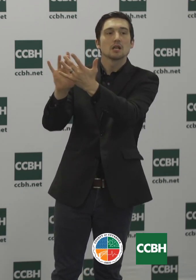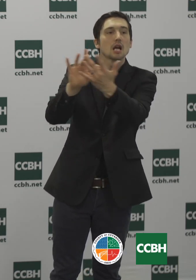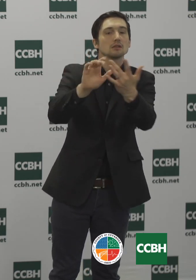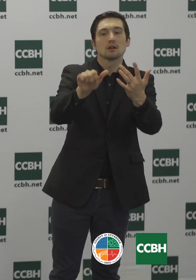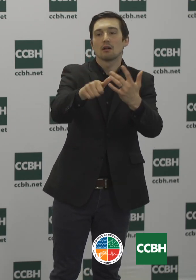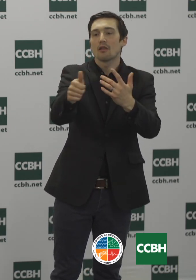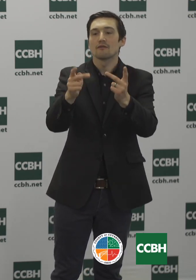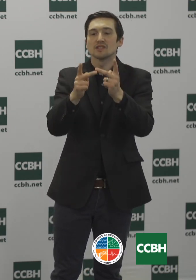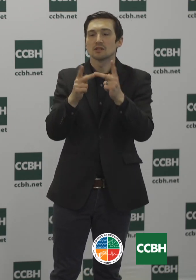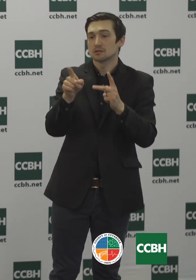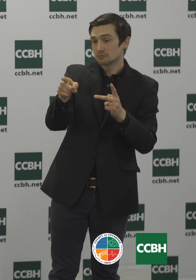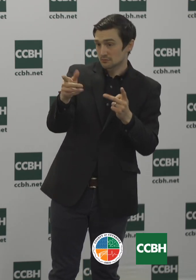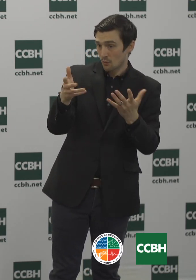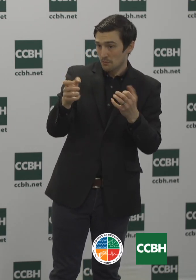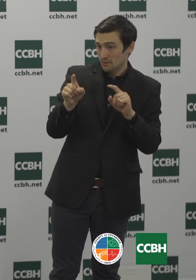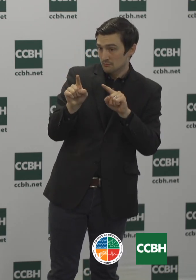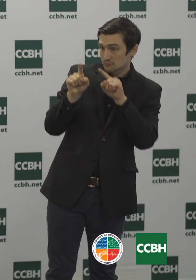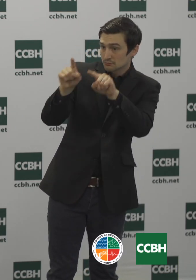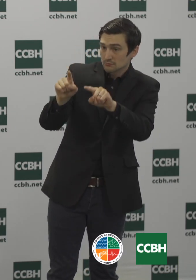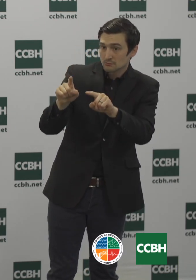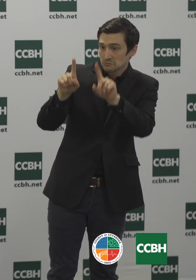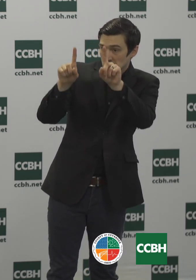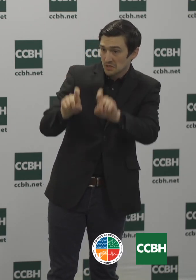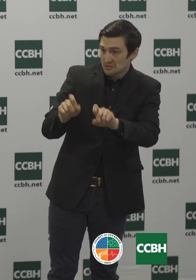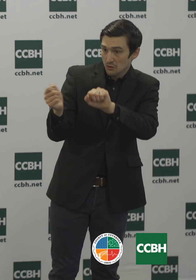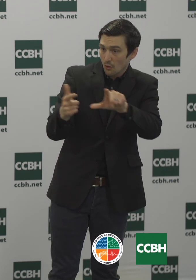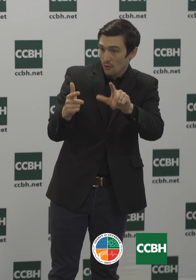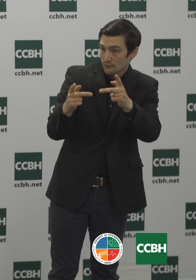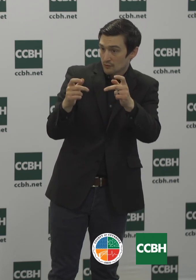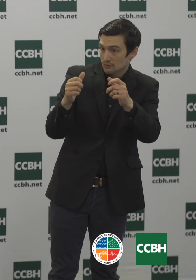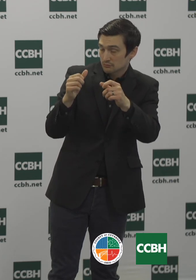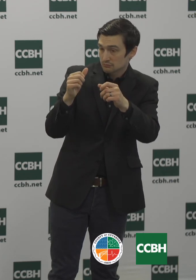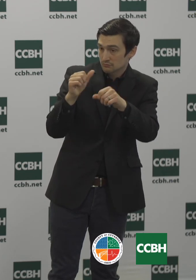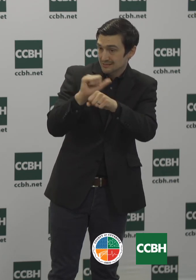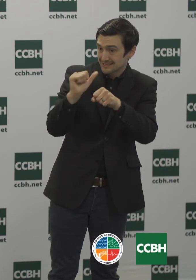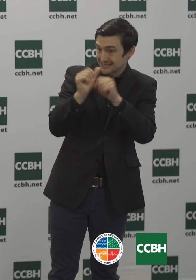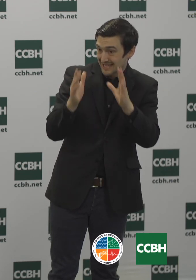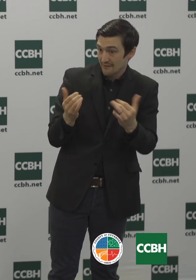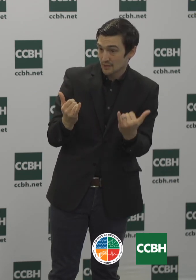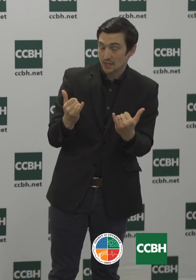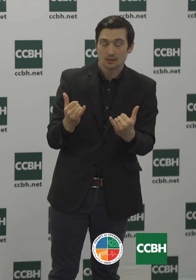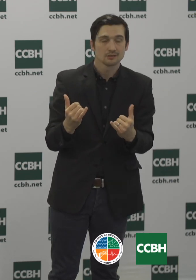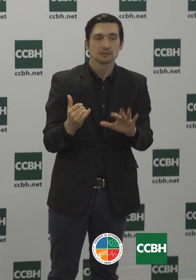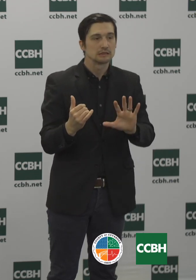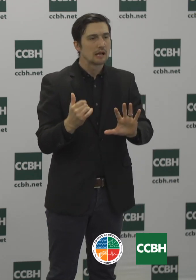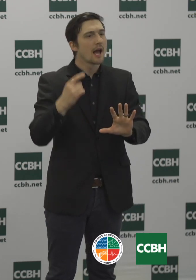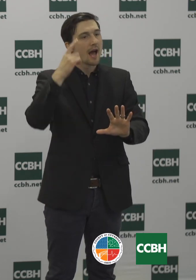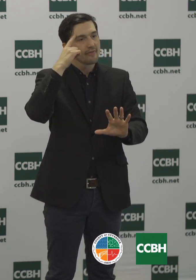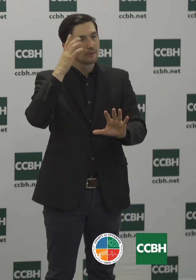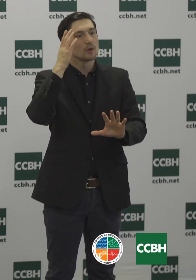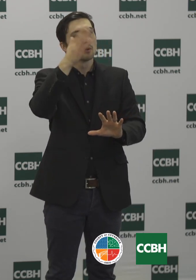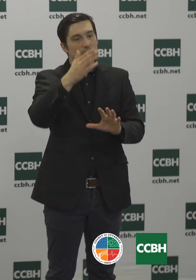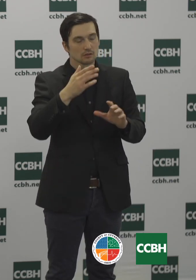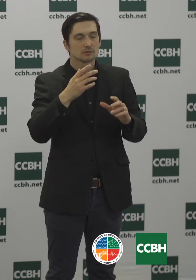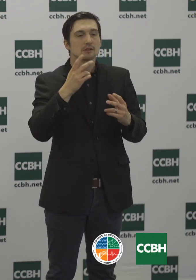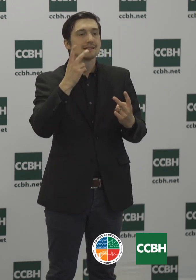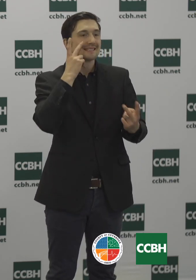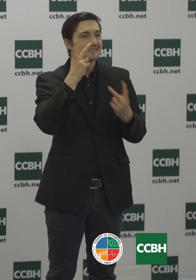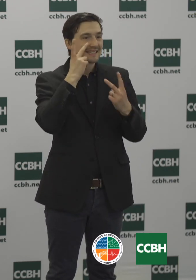test your staff, all your staff and everybody today? I don't think that's going to happen. I think we're going to continue to